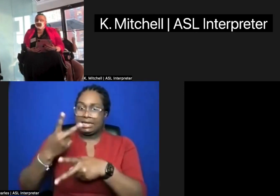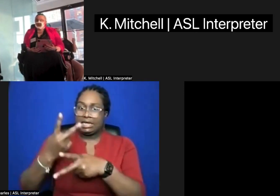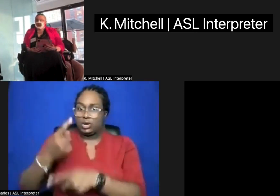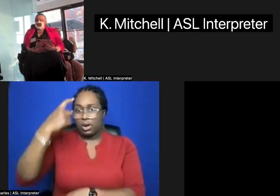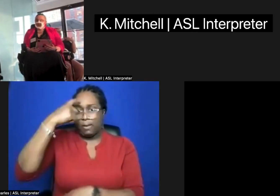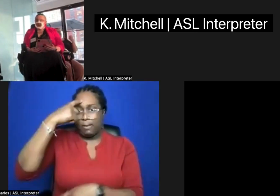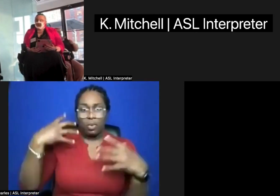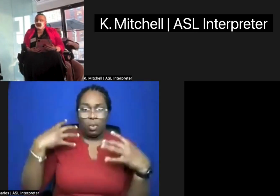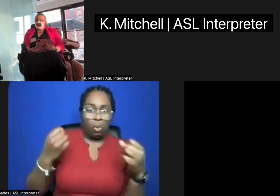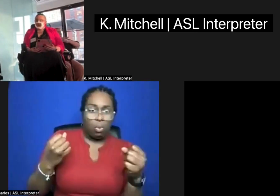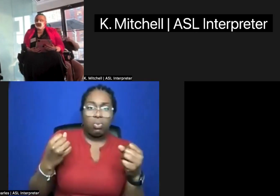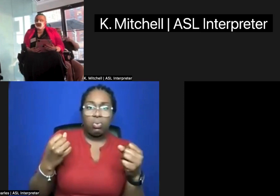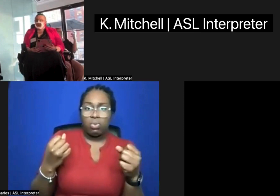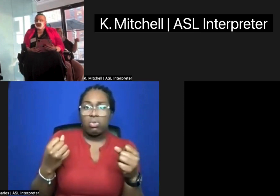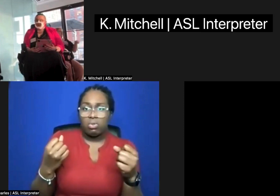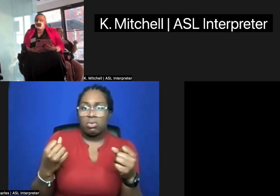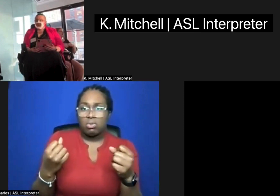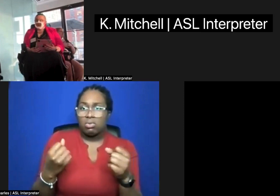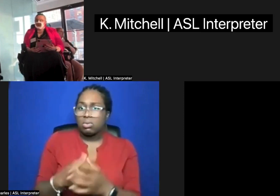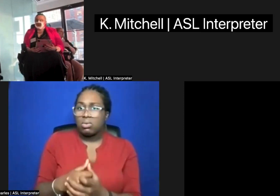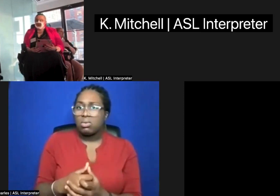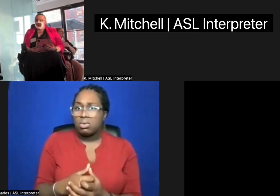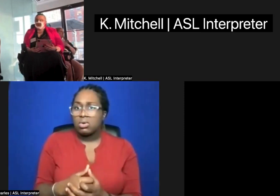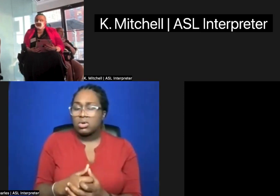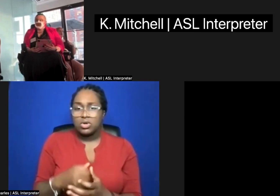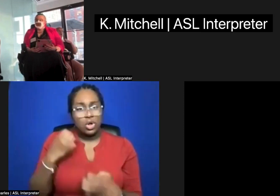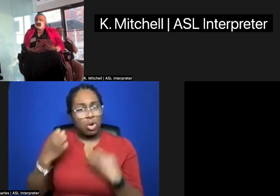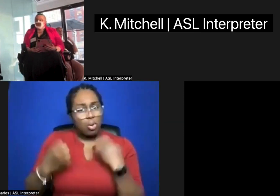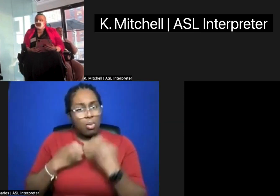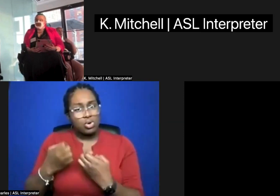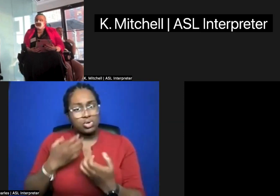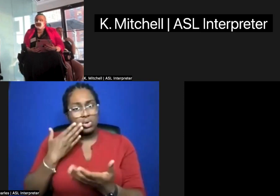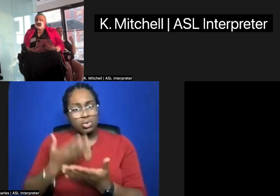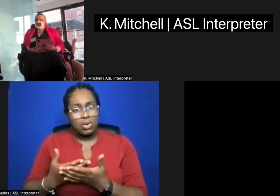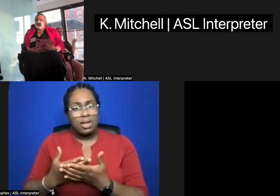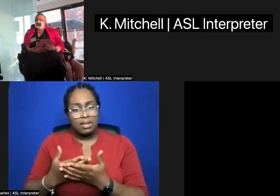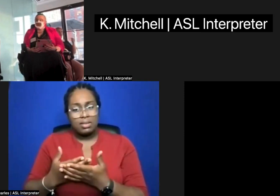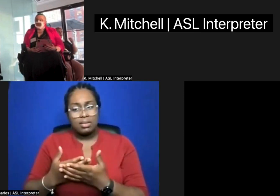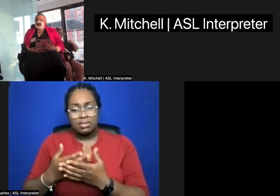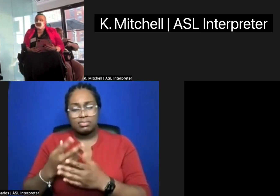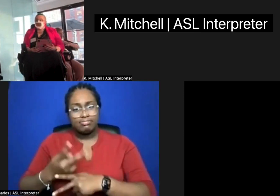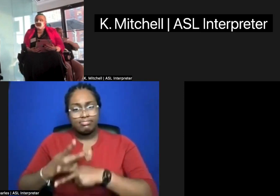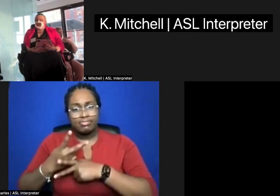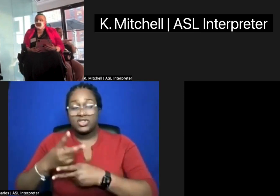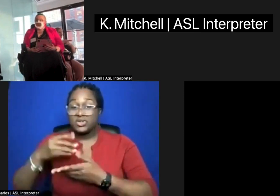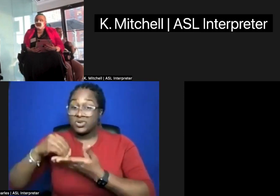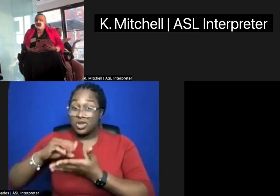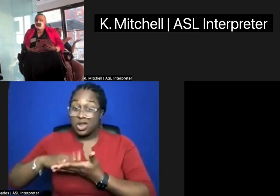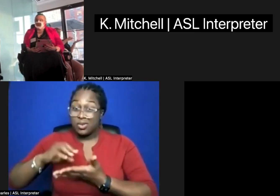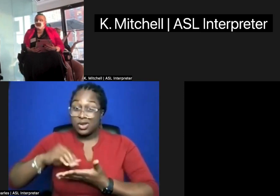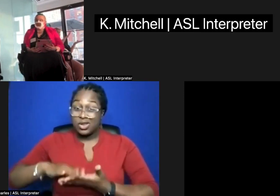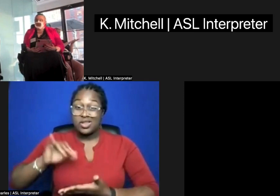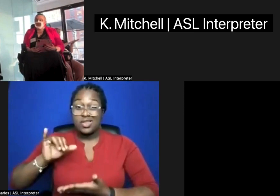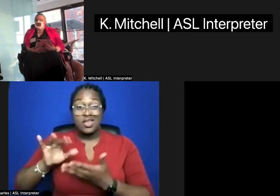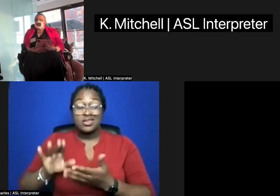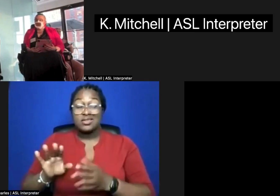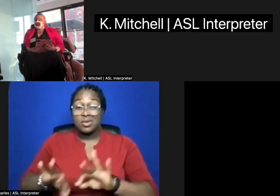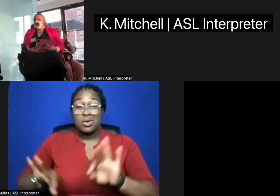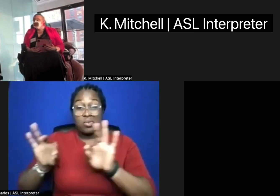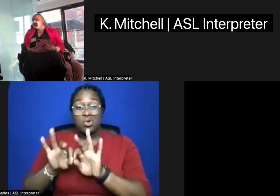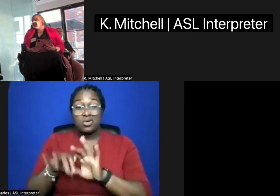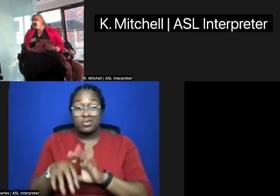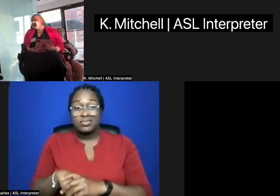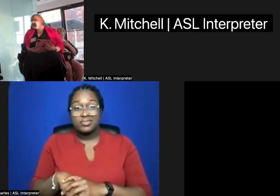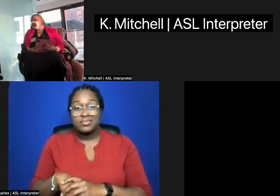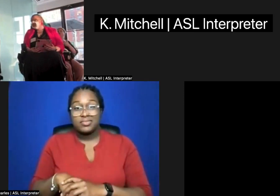much as possible, save your, emotional well-being. And documentation, I think, plays a big role in that. It also